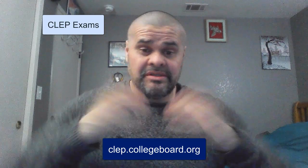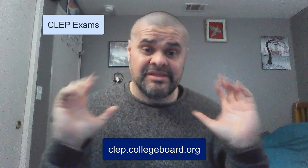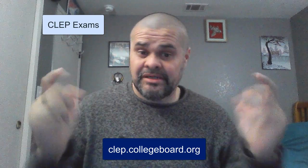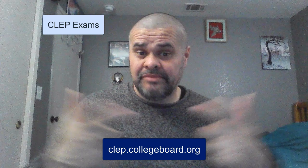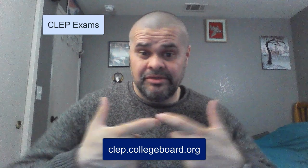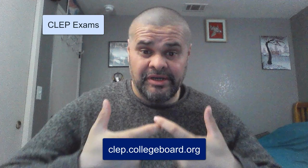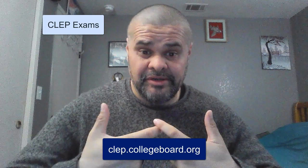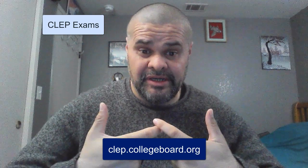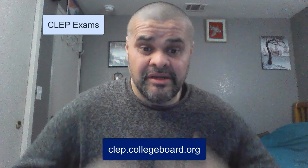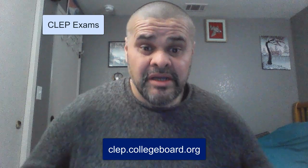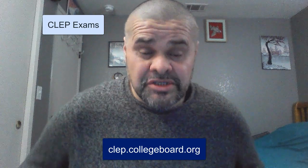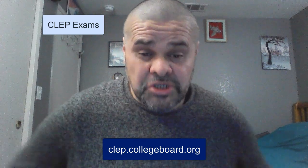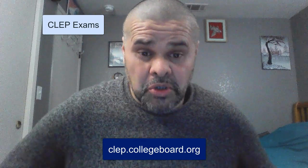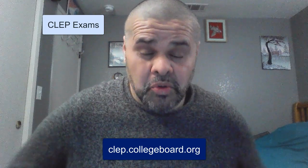the Sacramento area. So